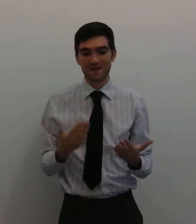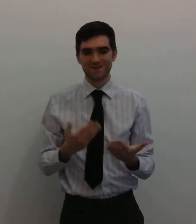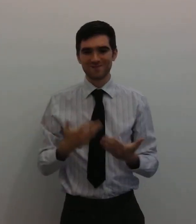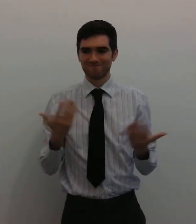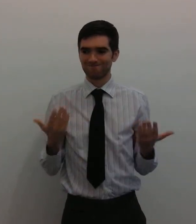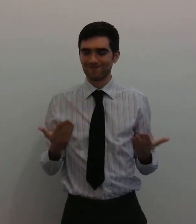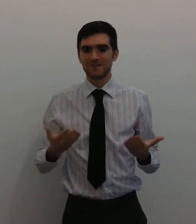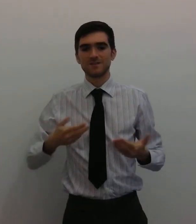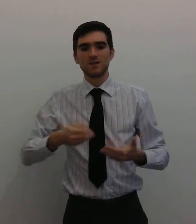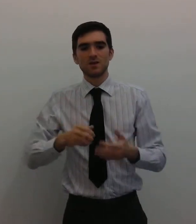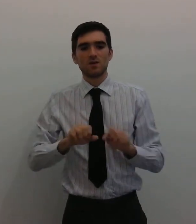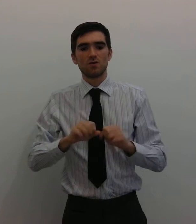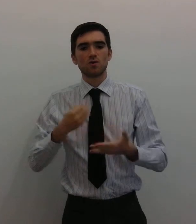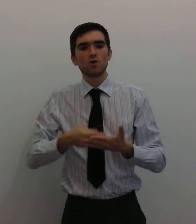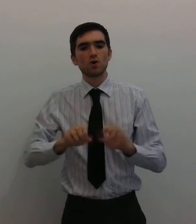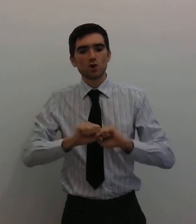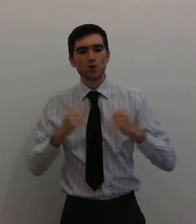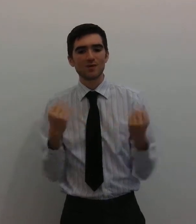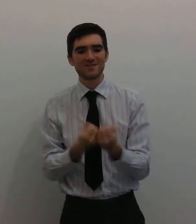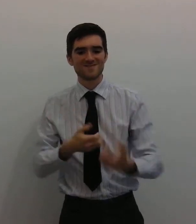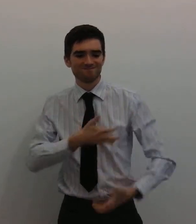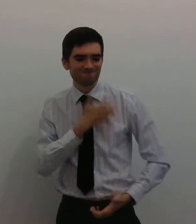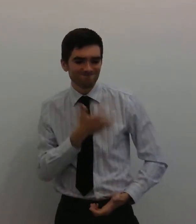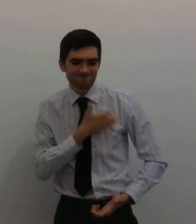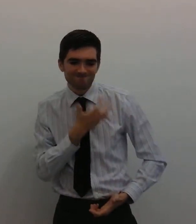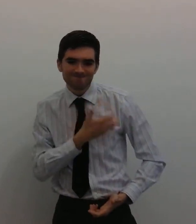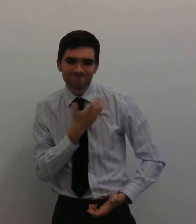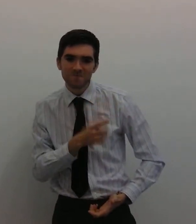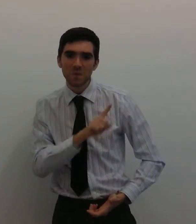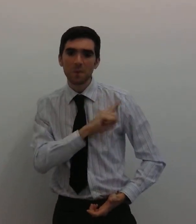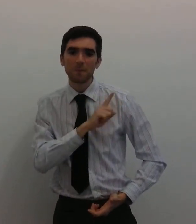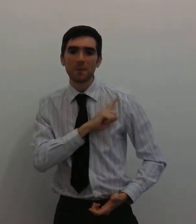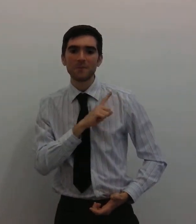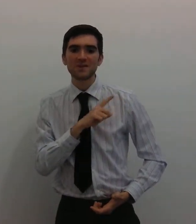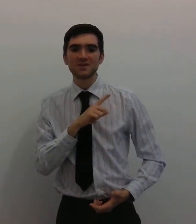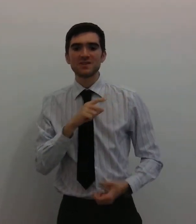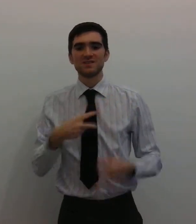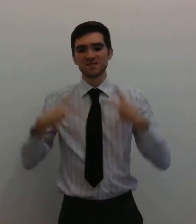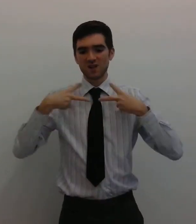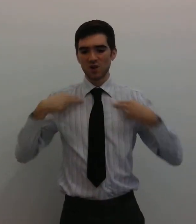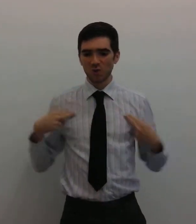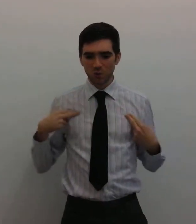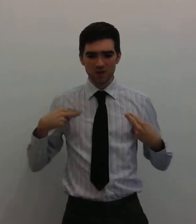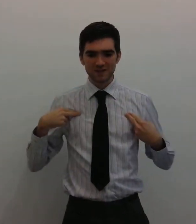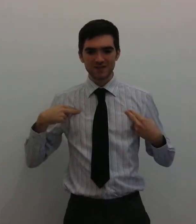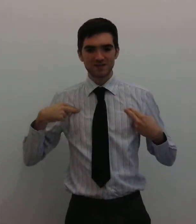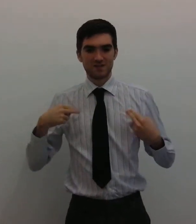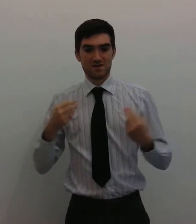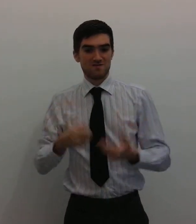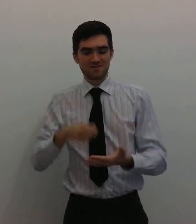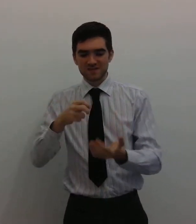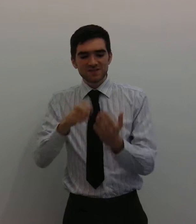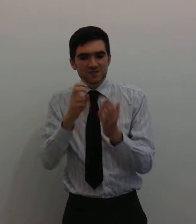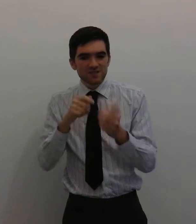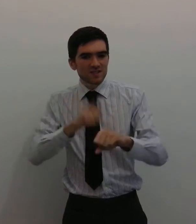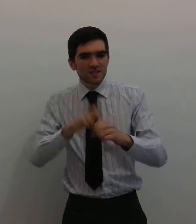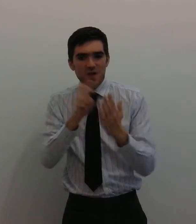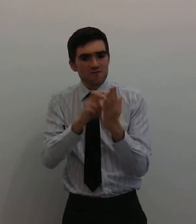complaining that fee earners are not time recording against the appropriate stages. What happens then